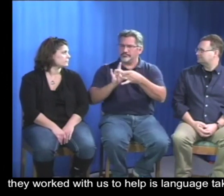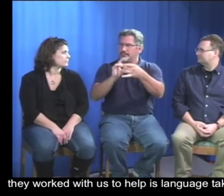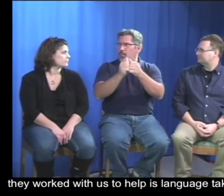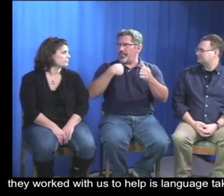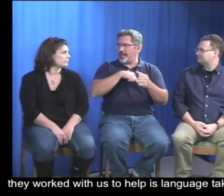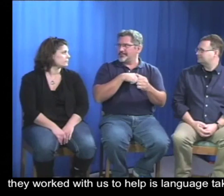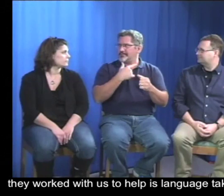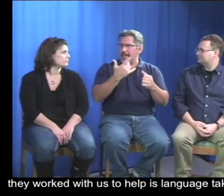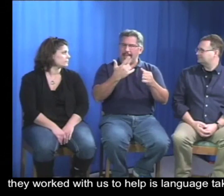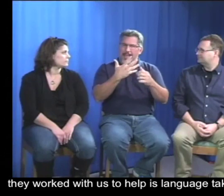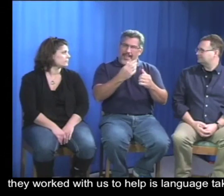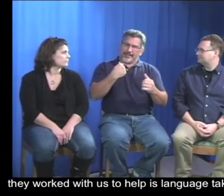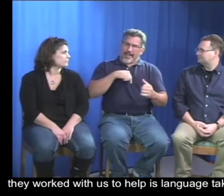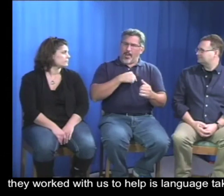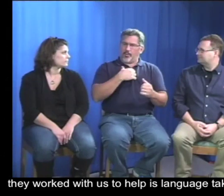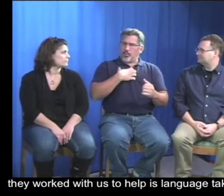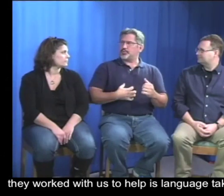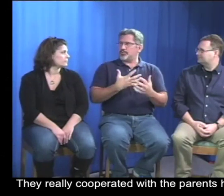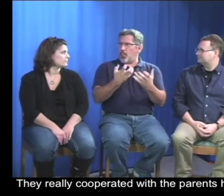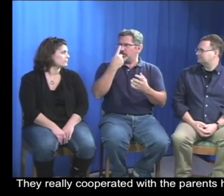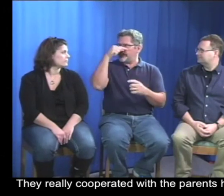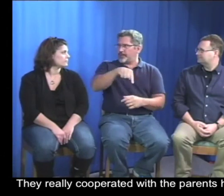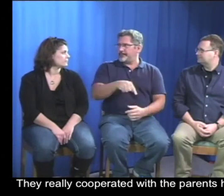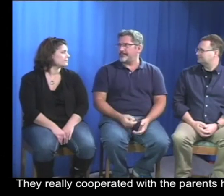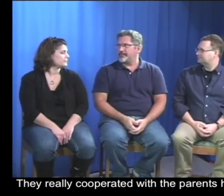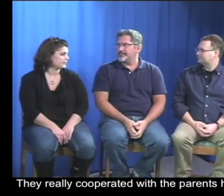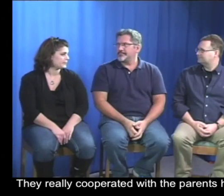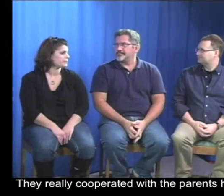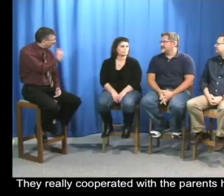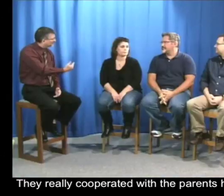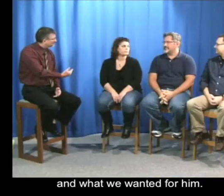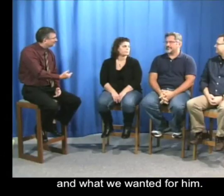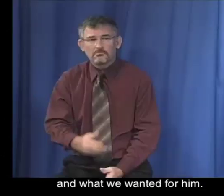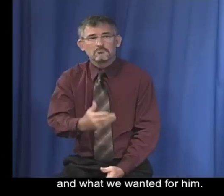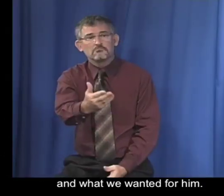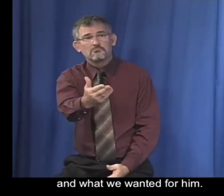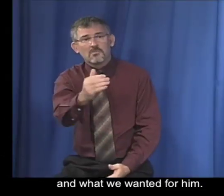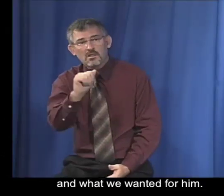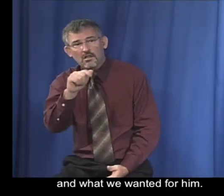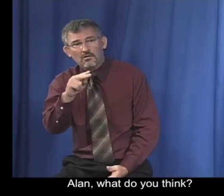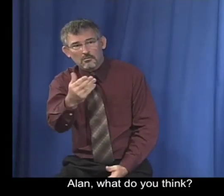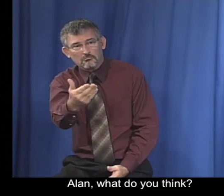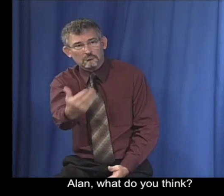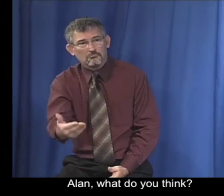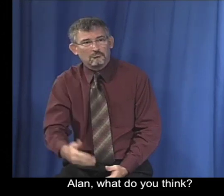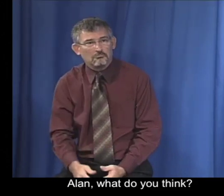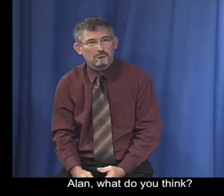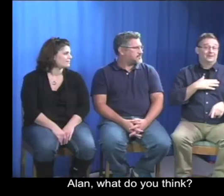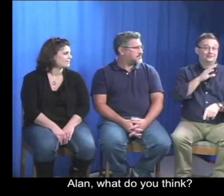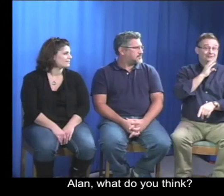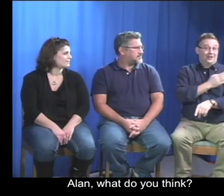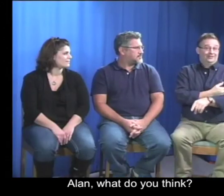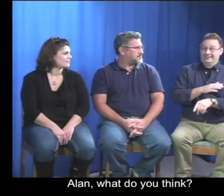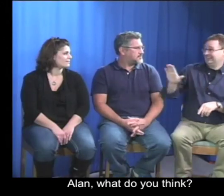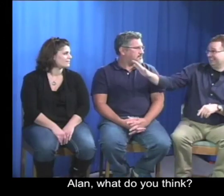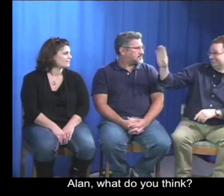take off. They really cooperated with the parents here and what we wanted for him. Alan, what do you think? Well,